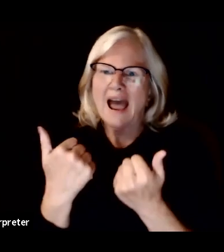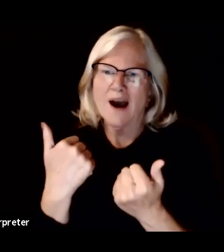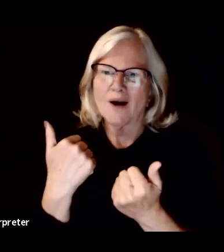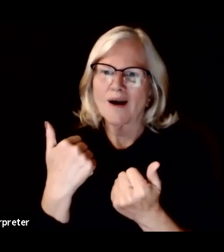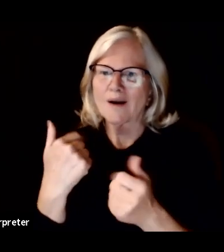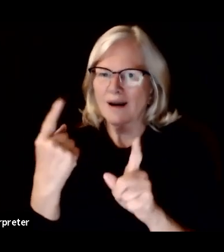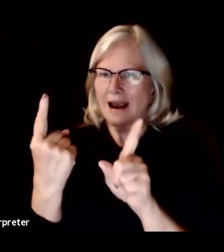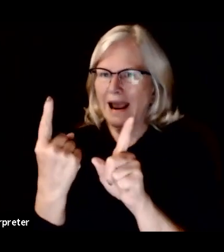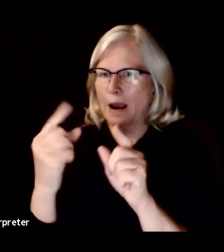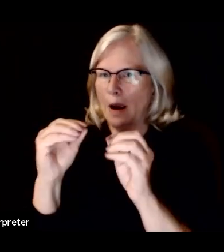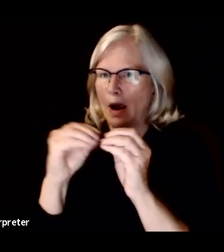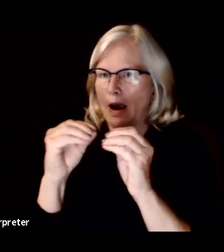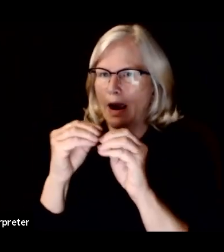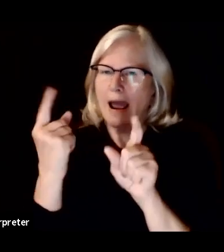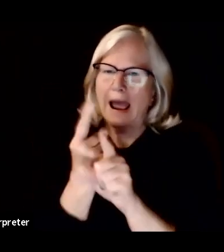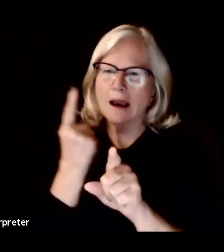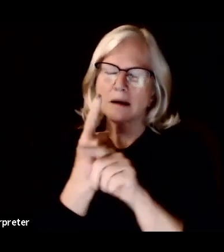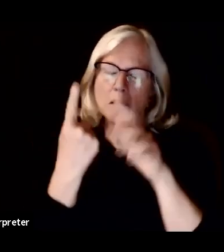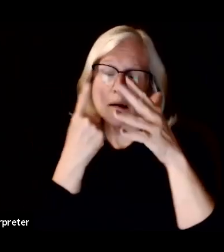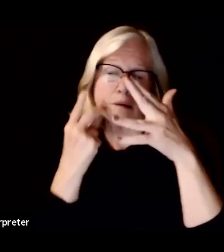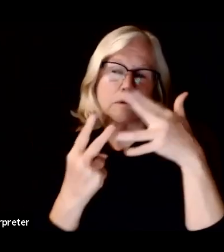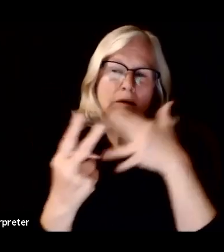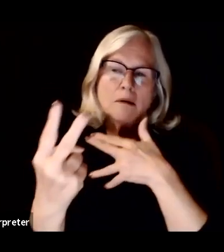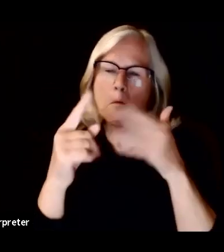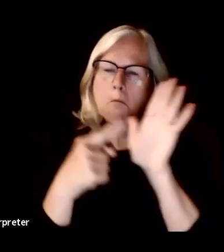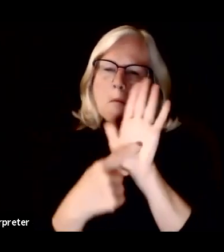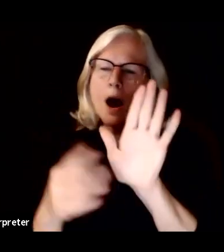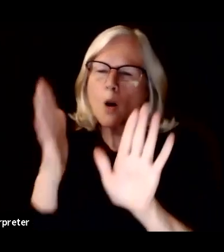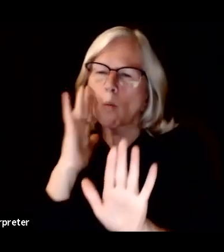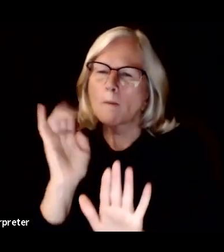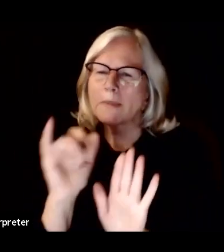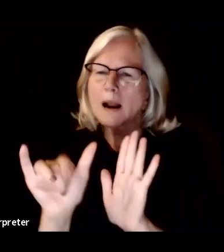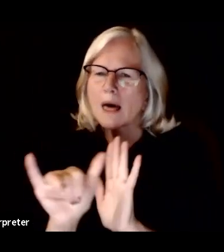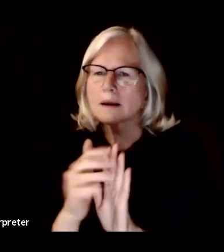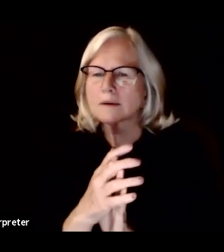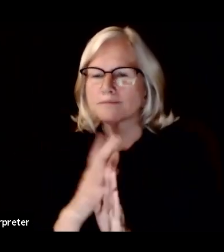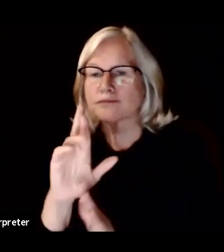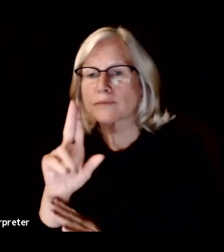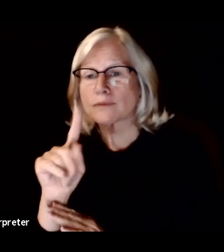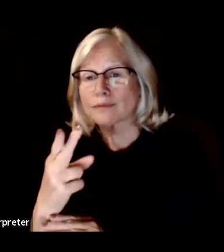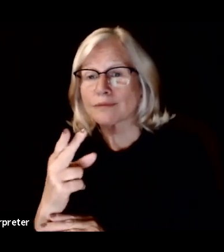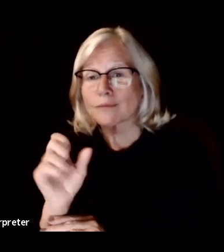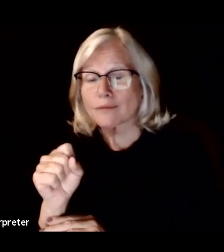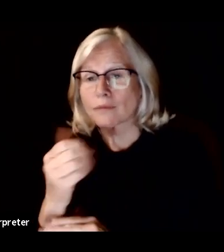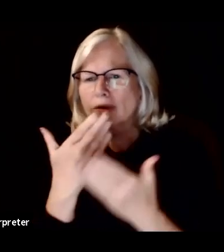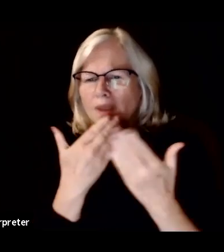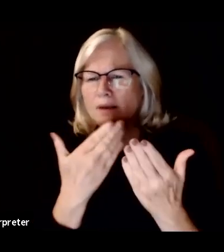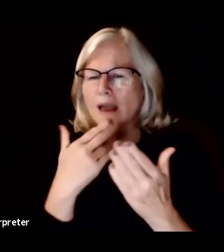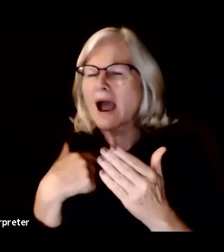Thank you, Commissioner. The only other thing I would add that will lend some insight is there is